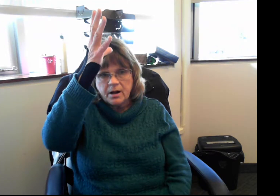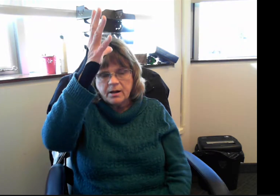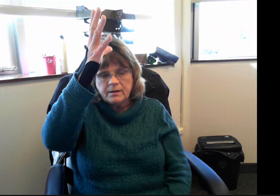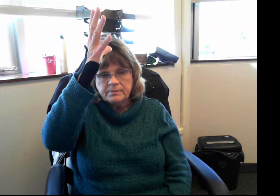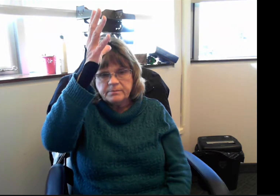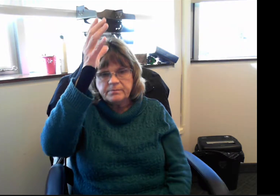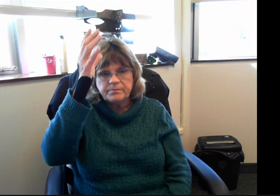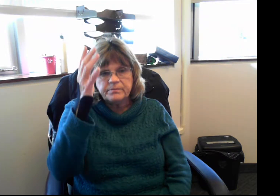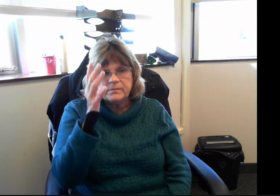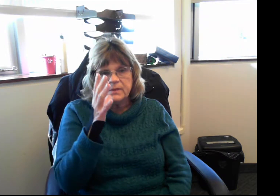grandpa,